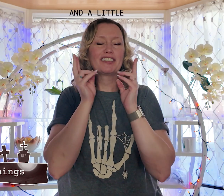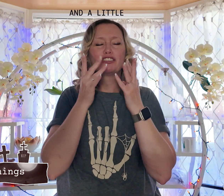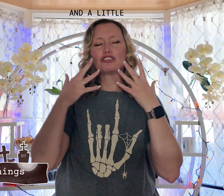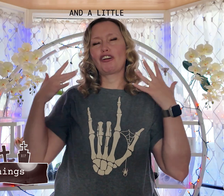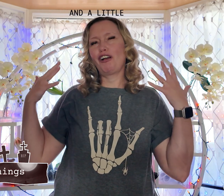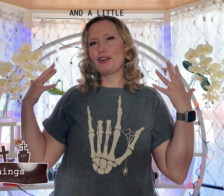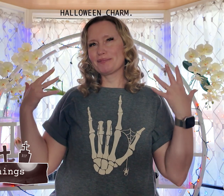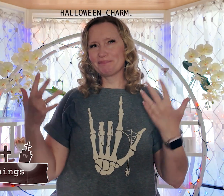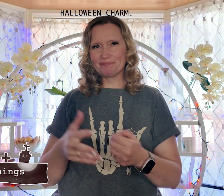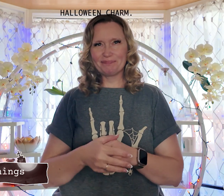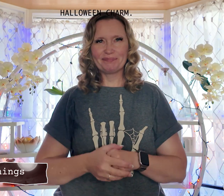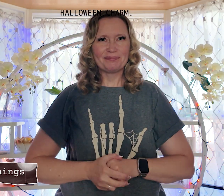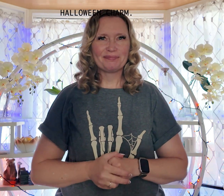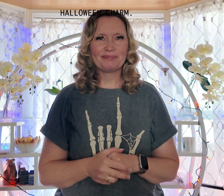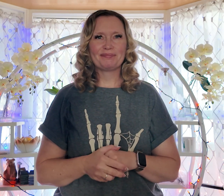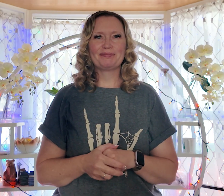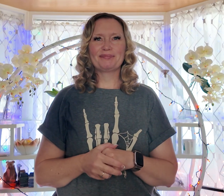little Halloween charm.